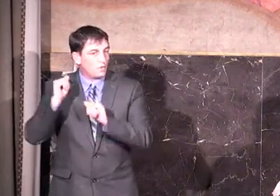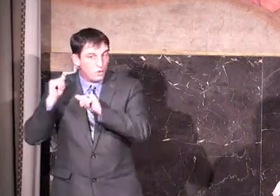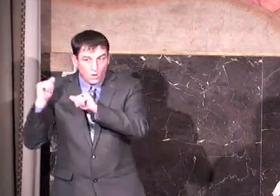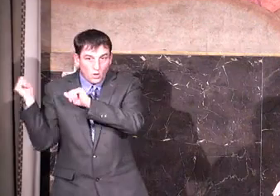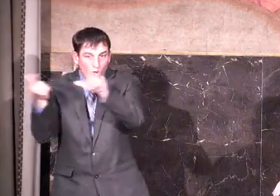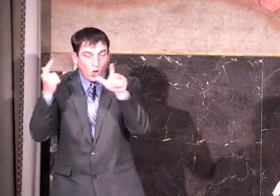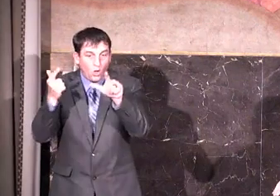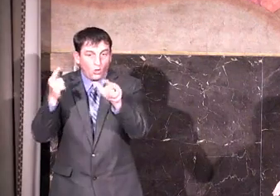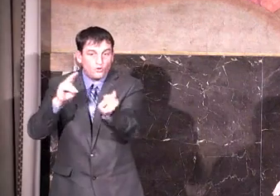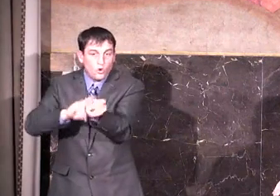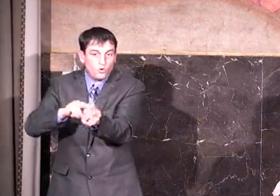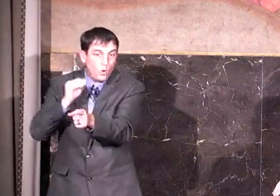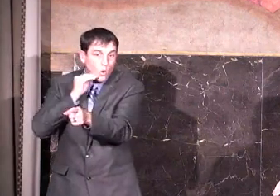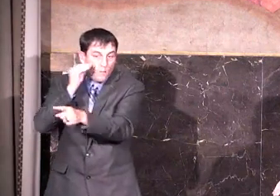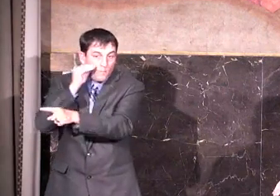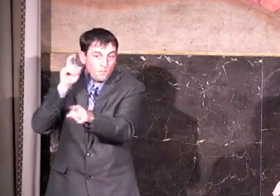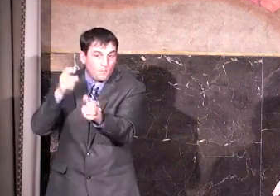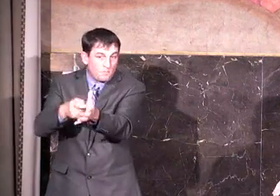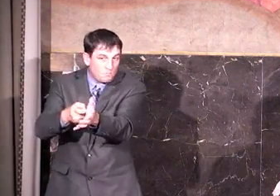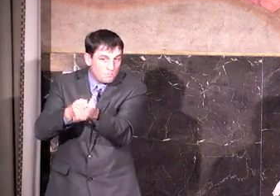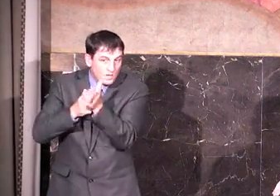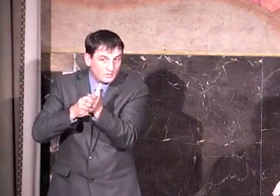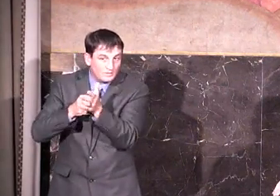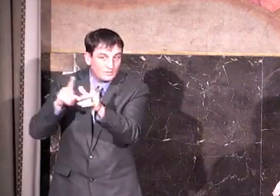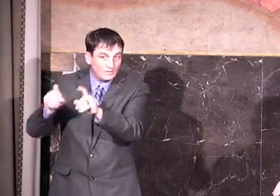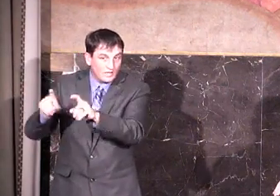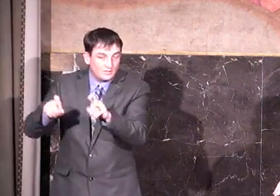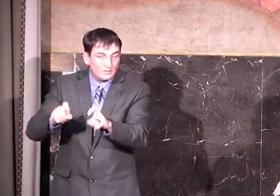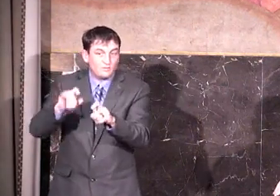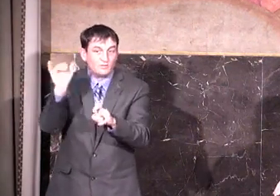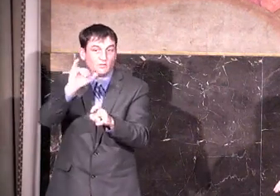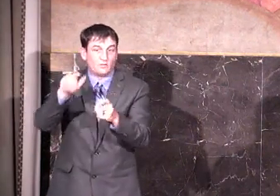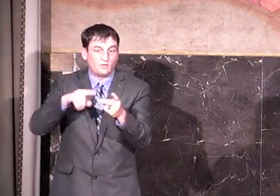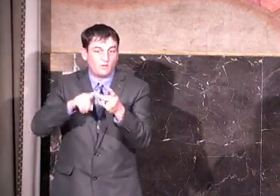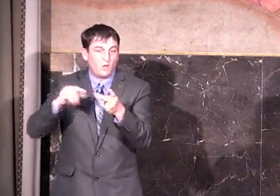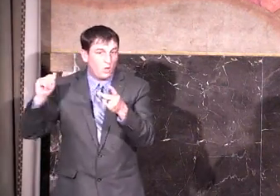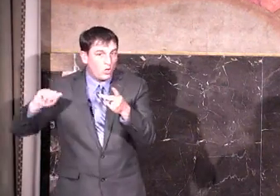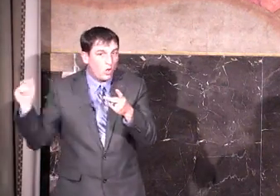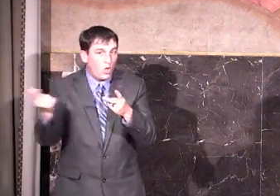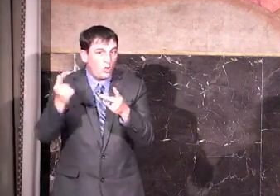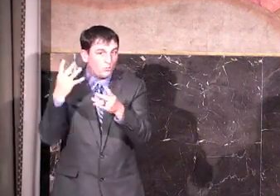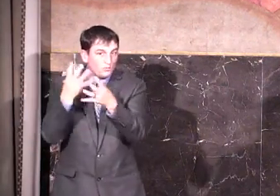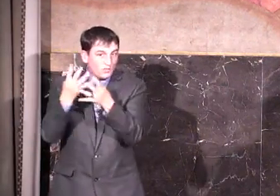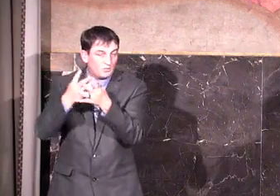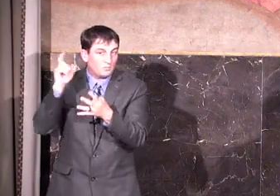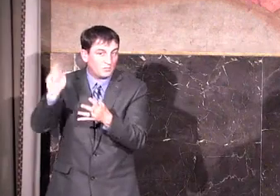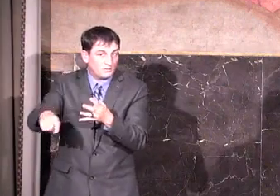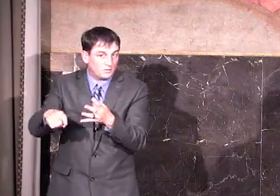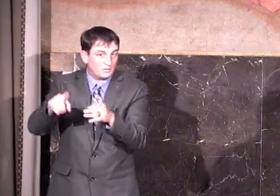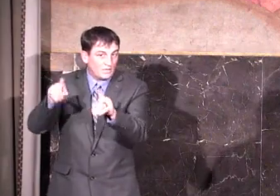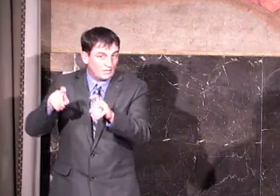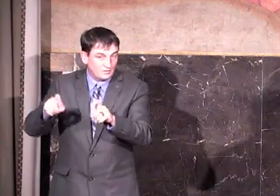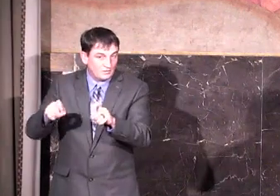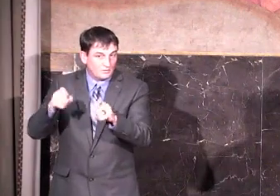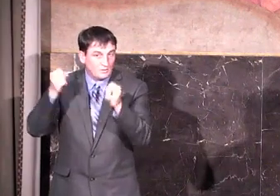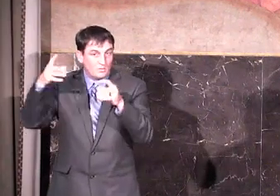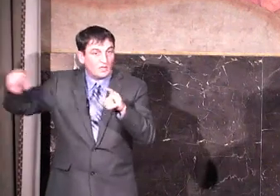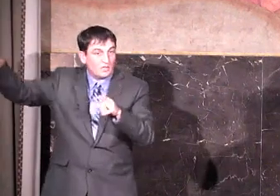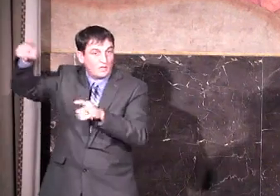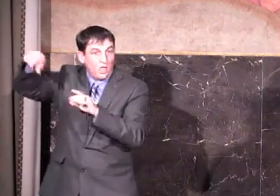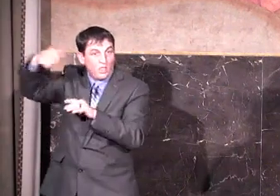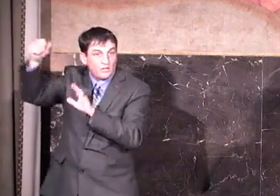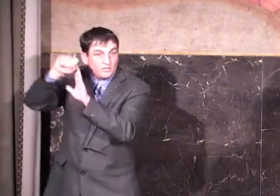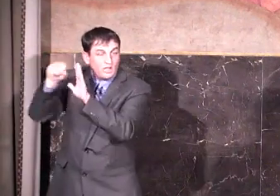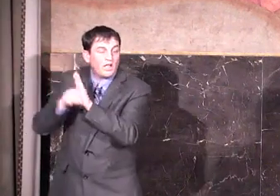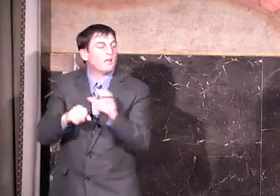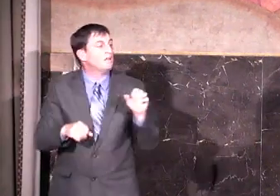homes test their residents and that all inmates get tested? A lot of states have started announcing. Yes, some